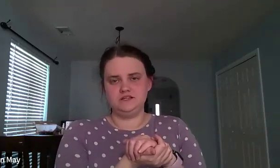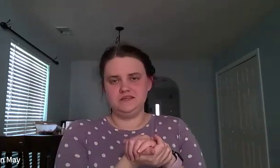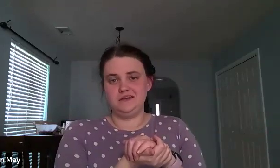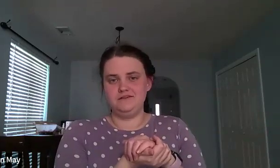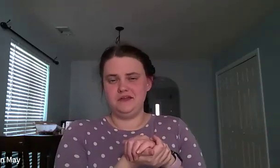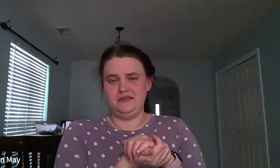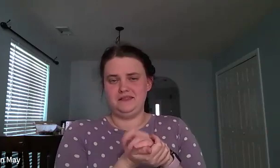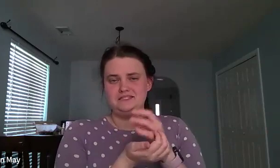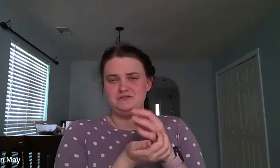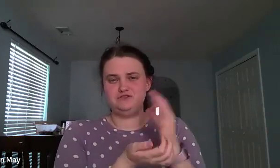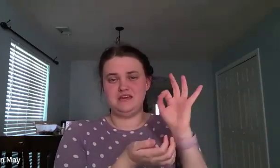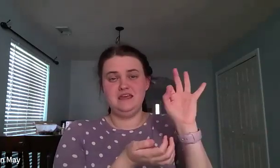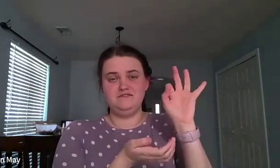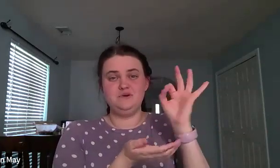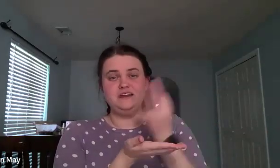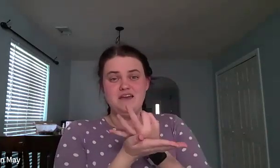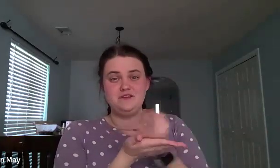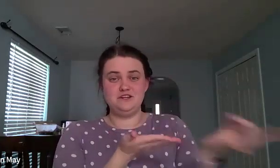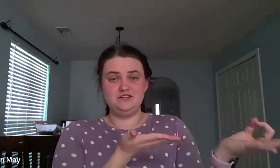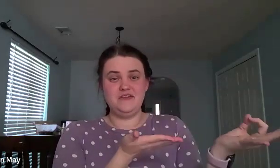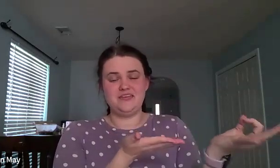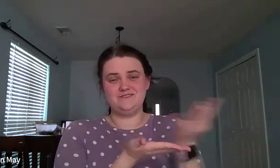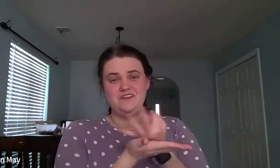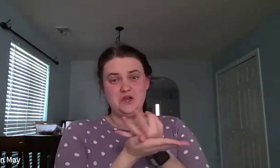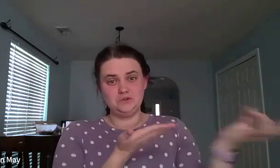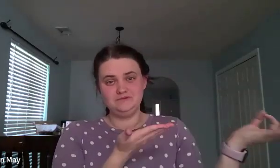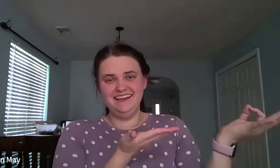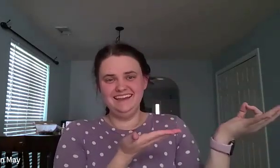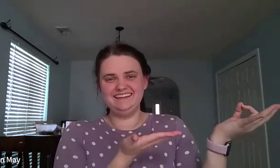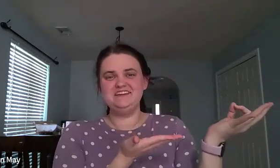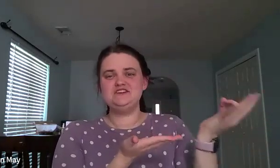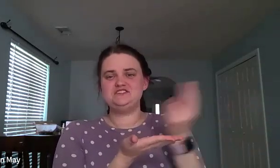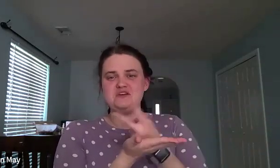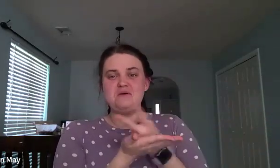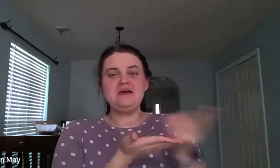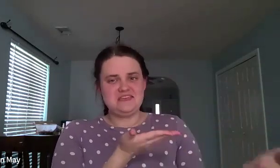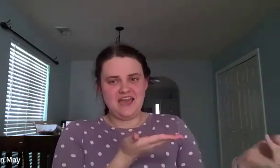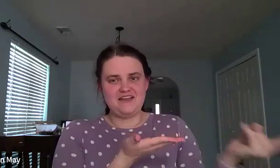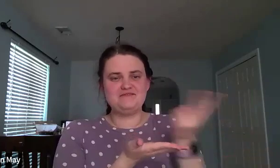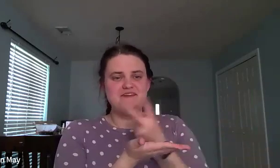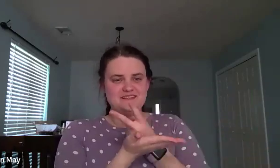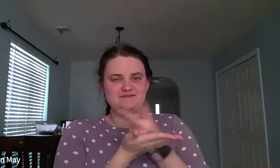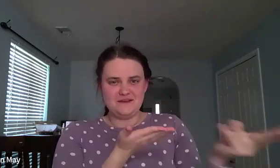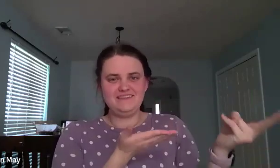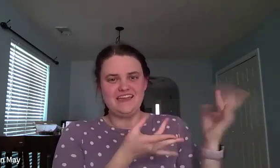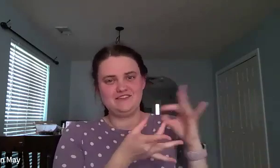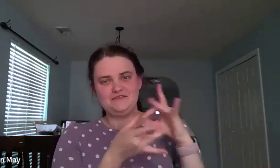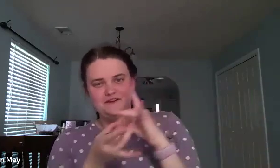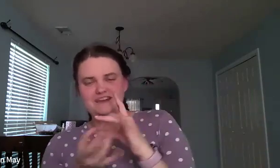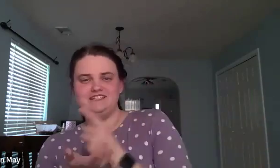Interestingly enough, this sounds so sad. If you put an F there and you do that, that's fail. So yeah, it's very like, they're very connected.